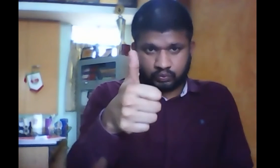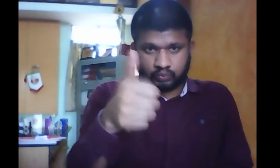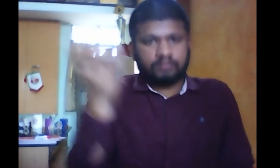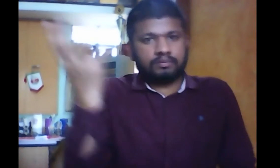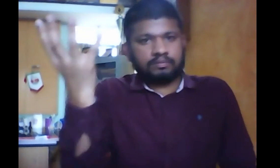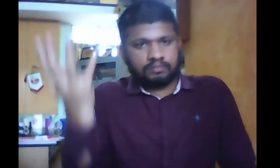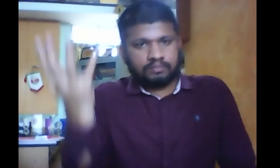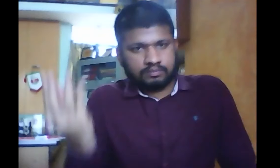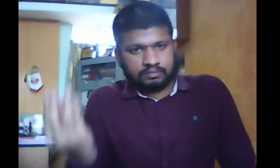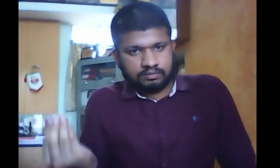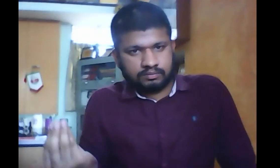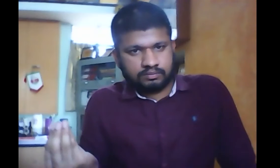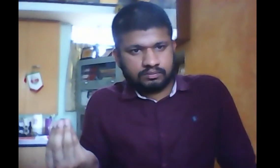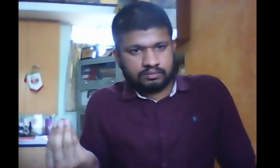Yeah, good, good.